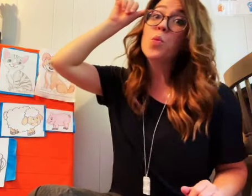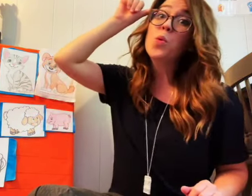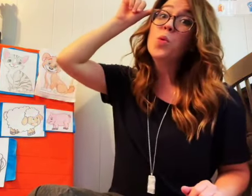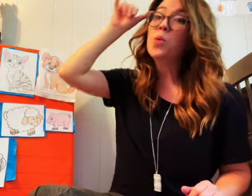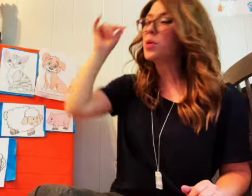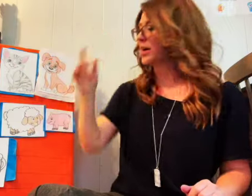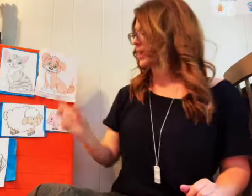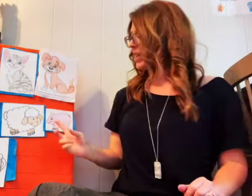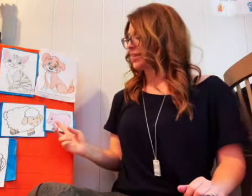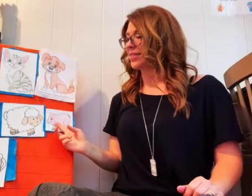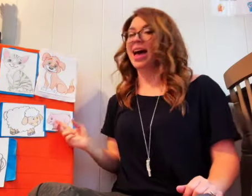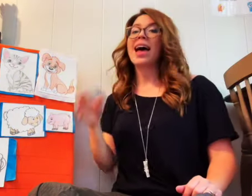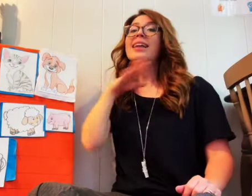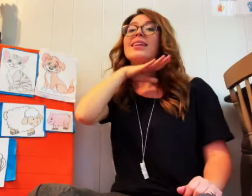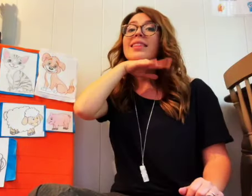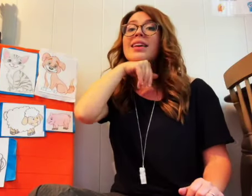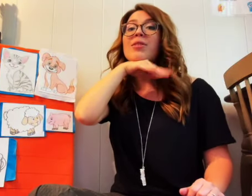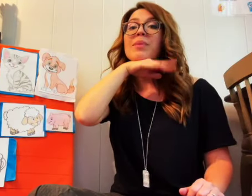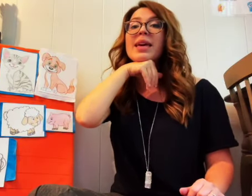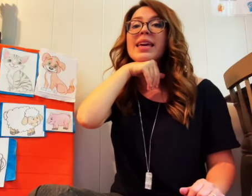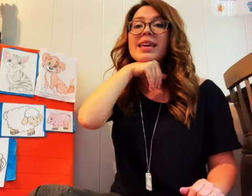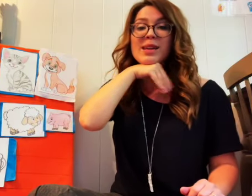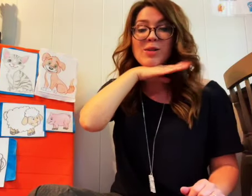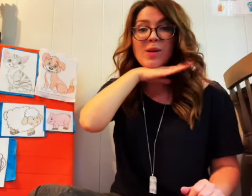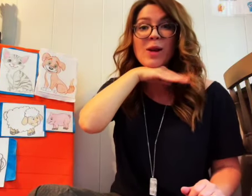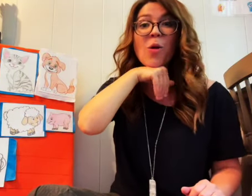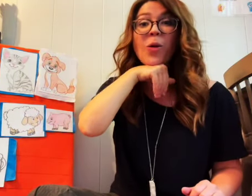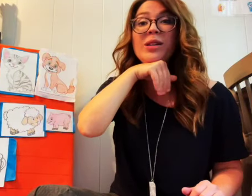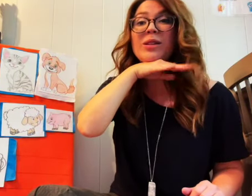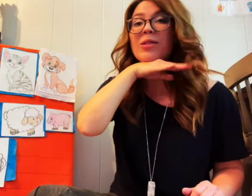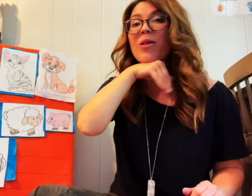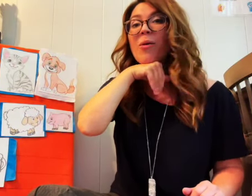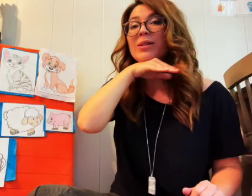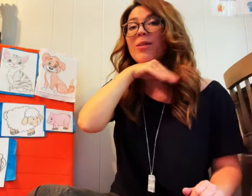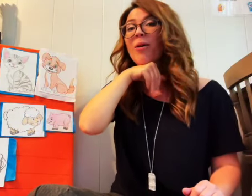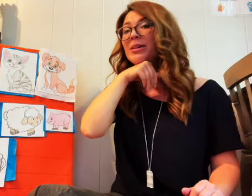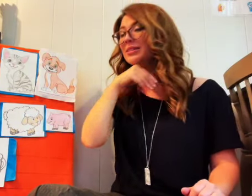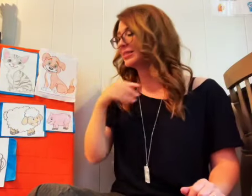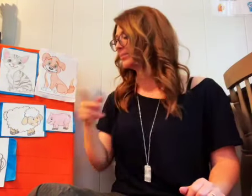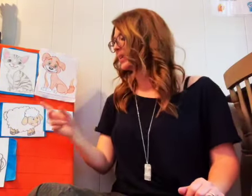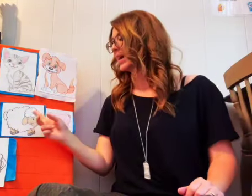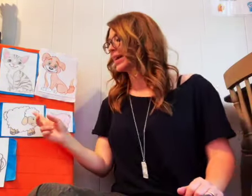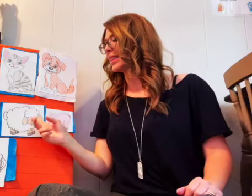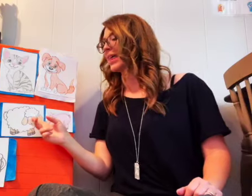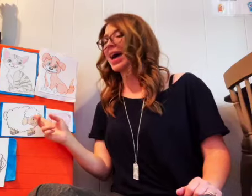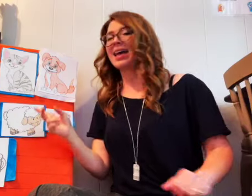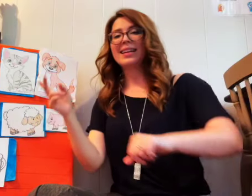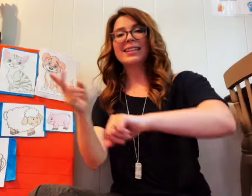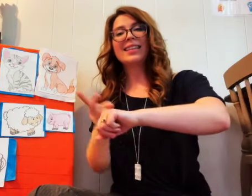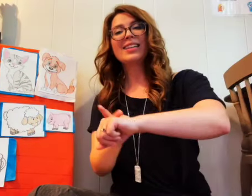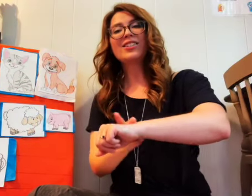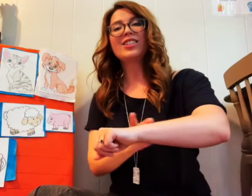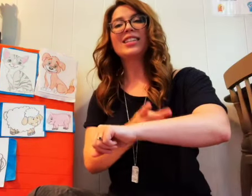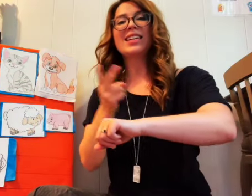moo. That little pig went oink, oink, oink. That little